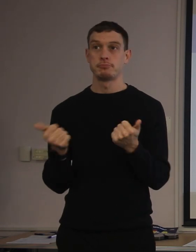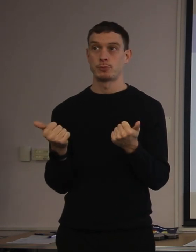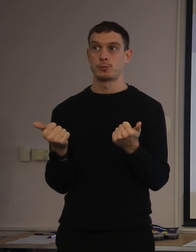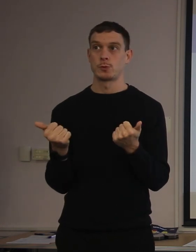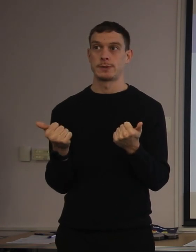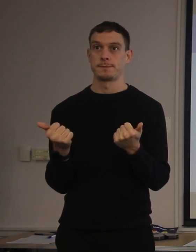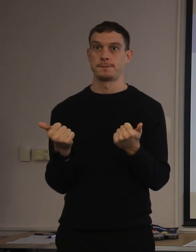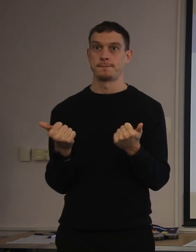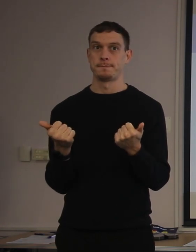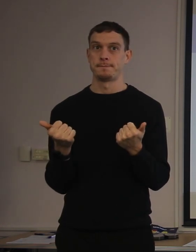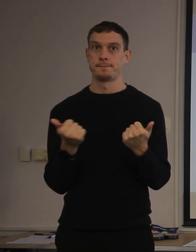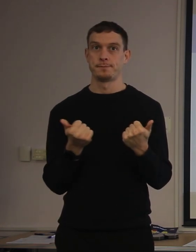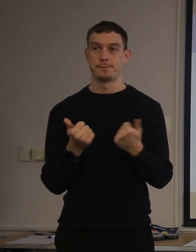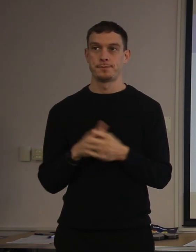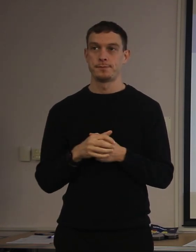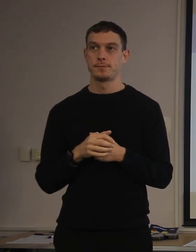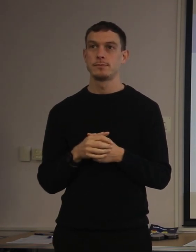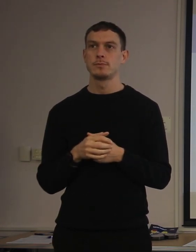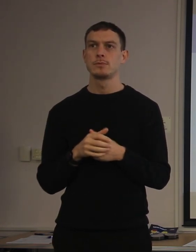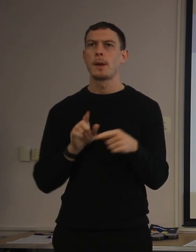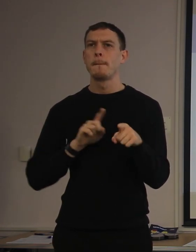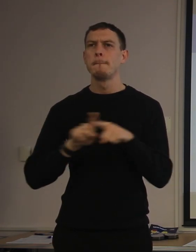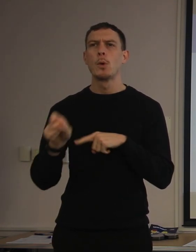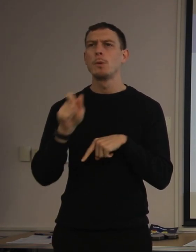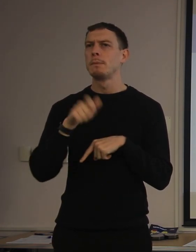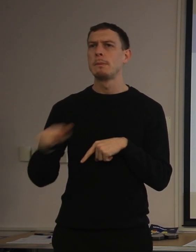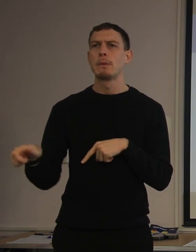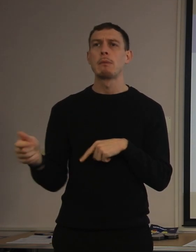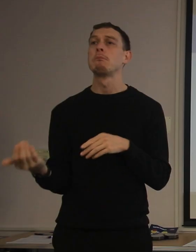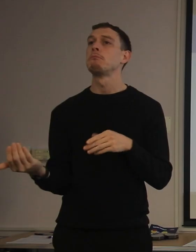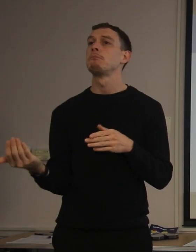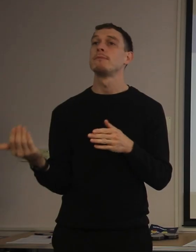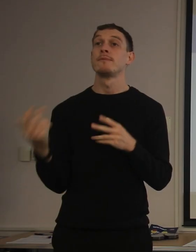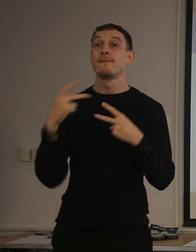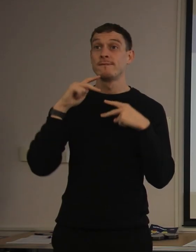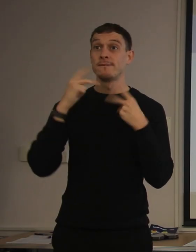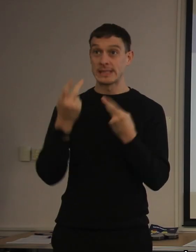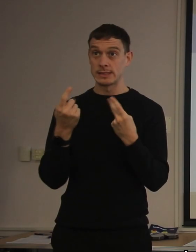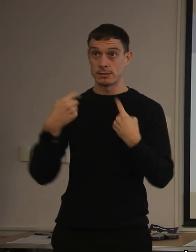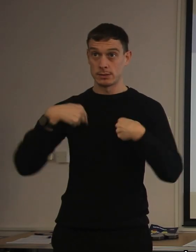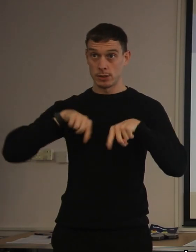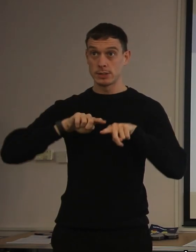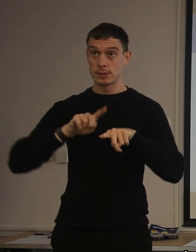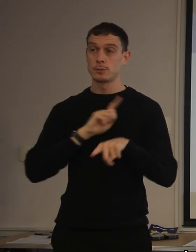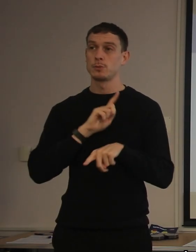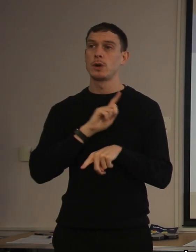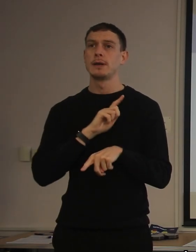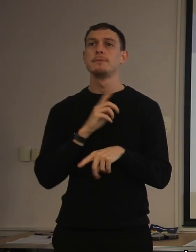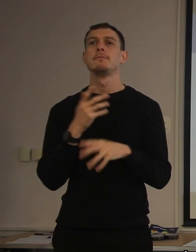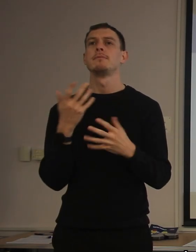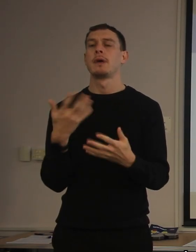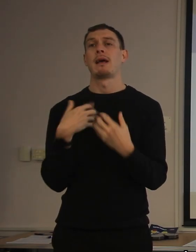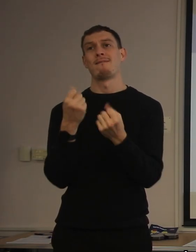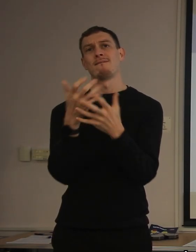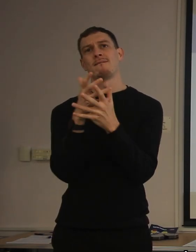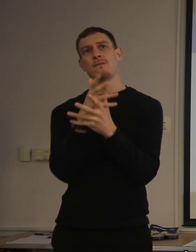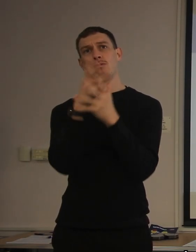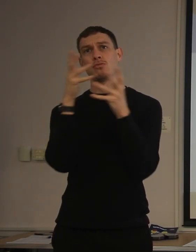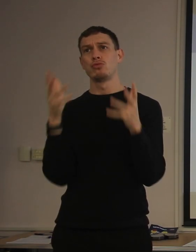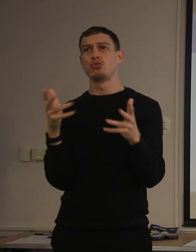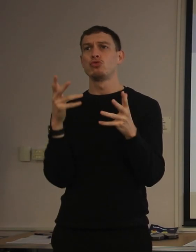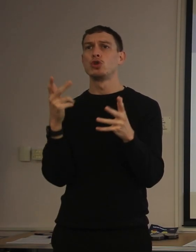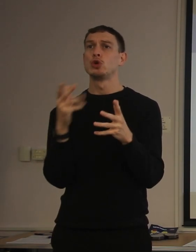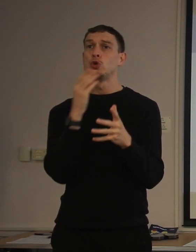Okay, so most people visit us because we have a very, very large